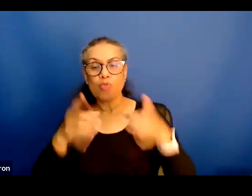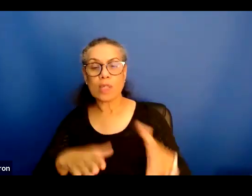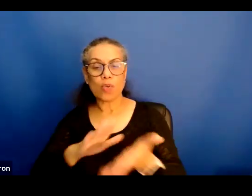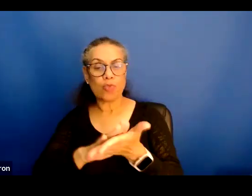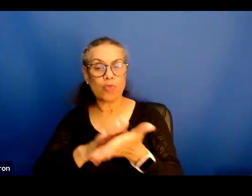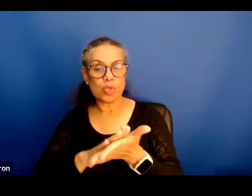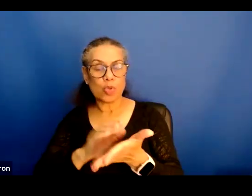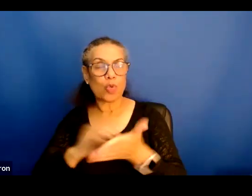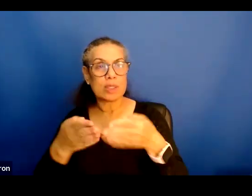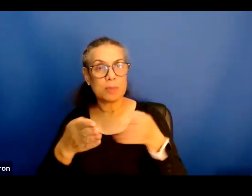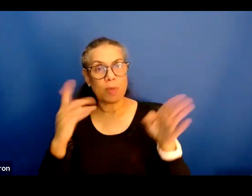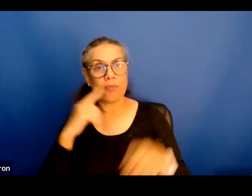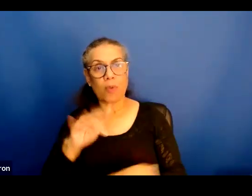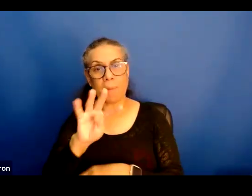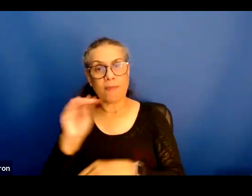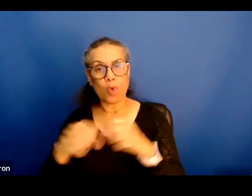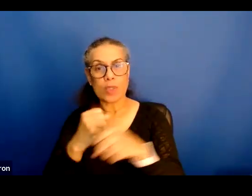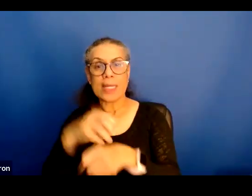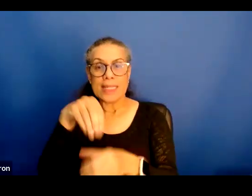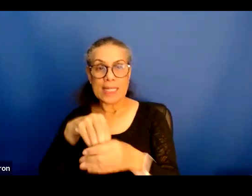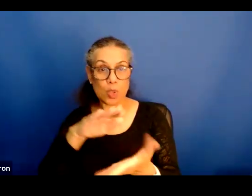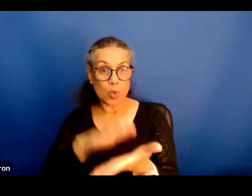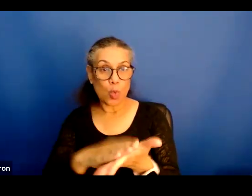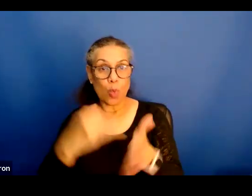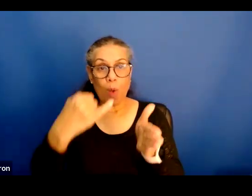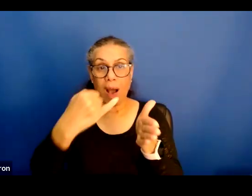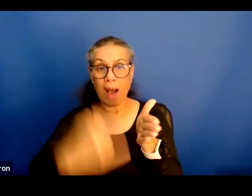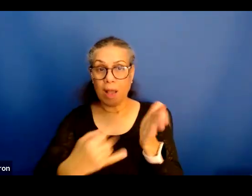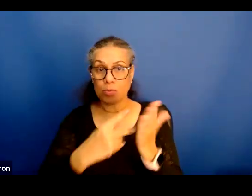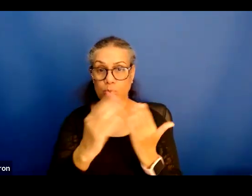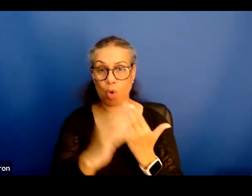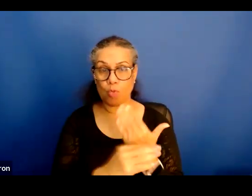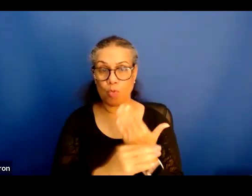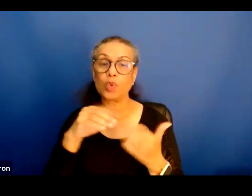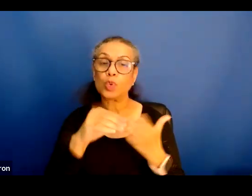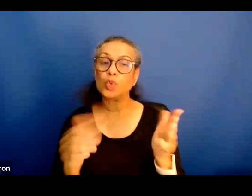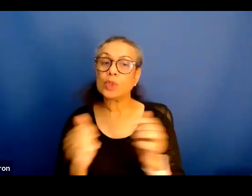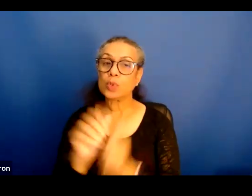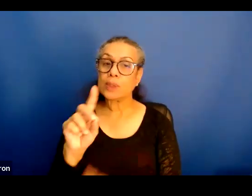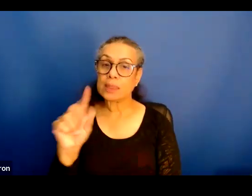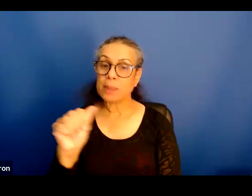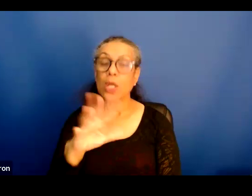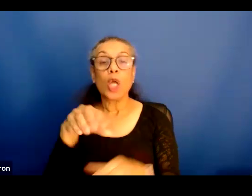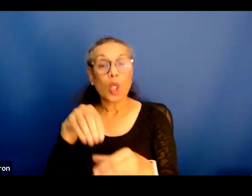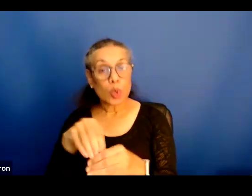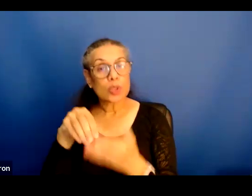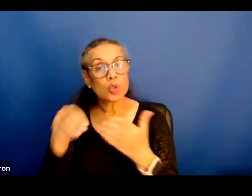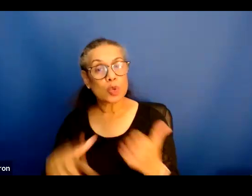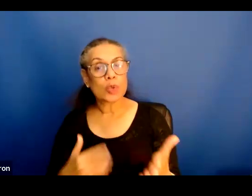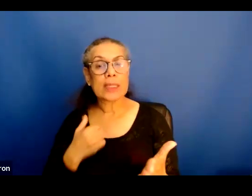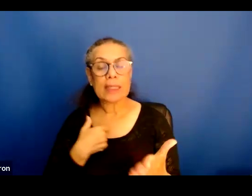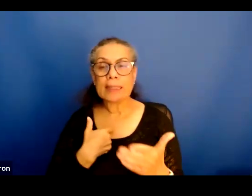BPS for over 40 years to provide in-school arts programming for students with disabilities, including students in